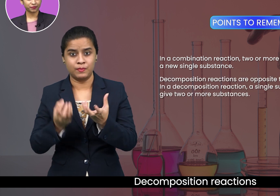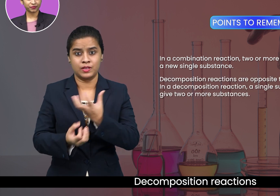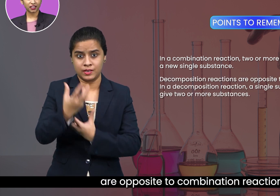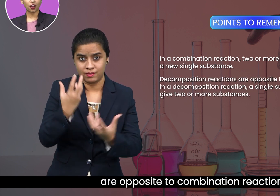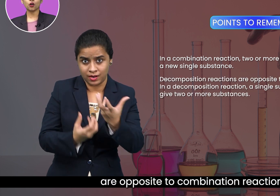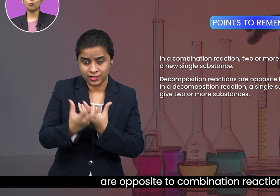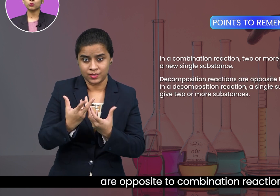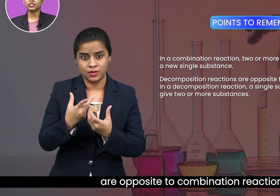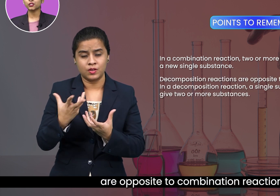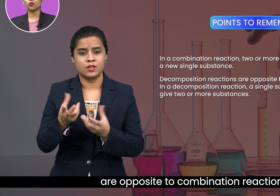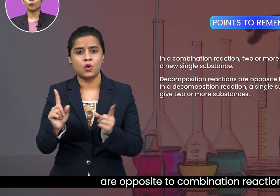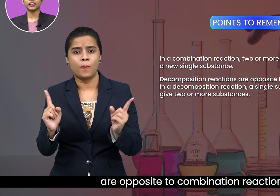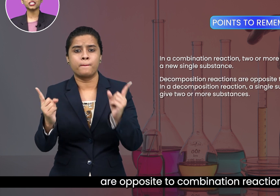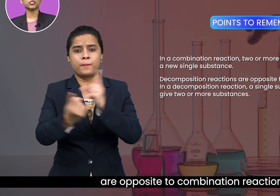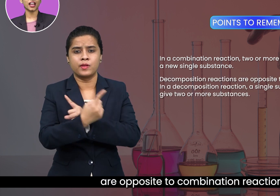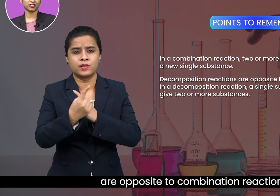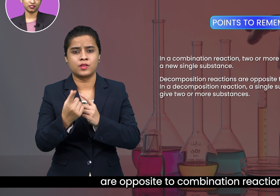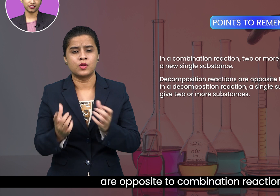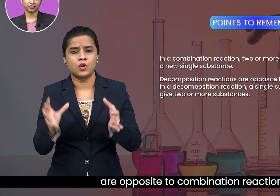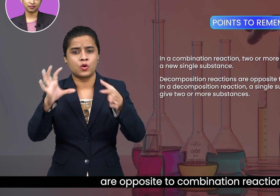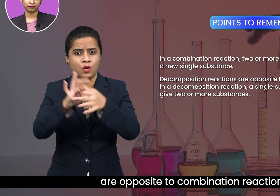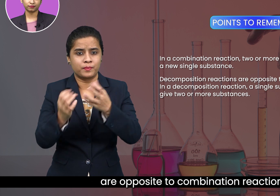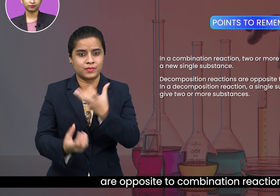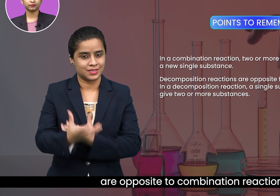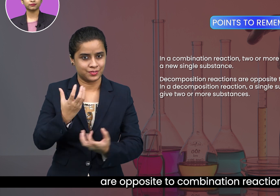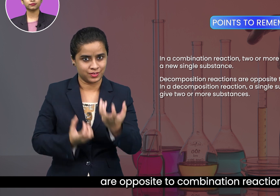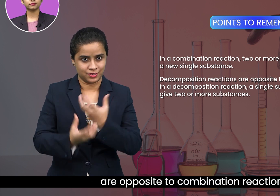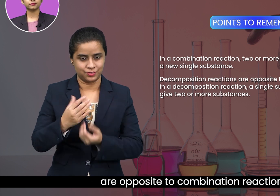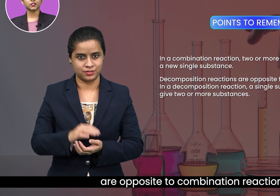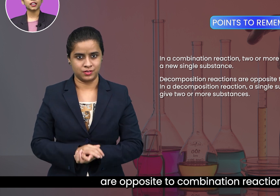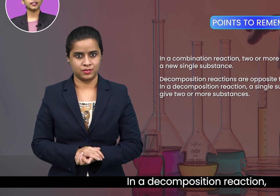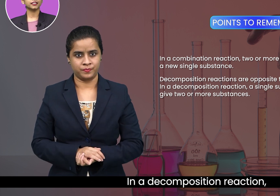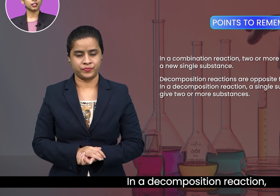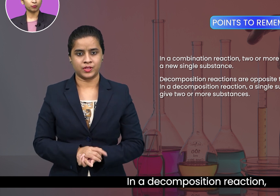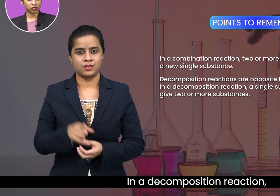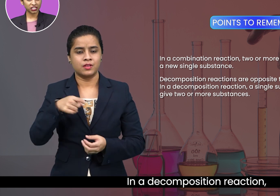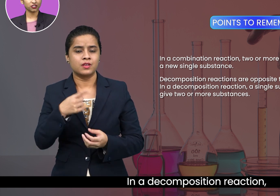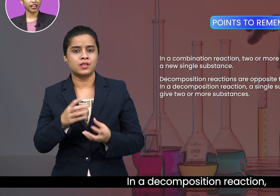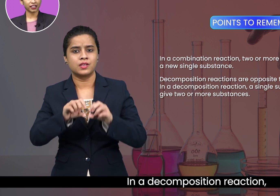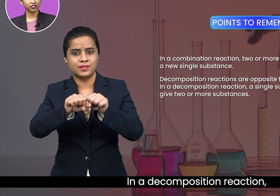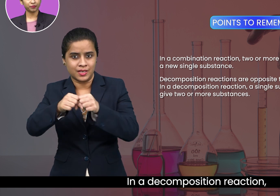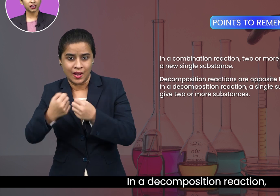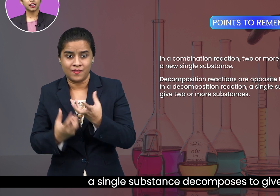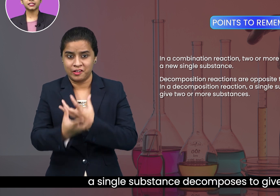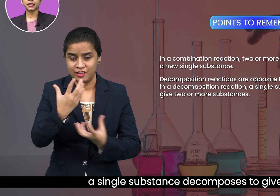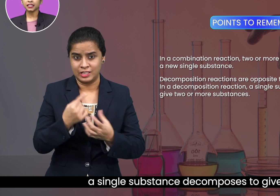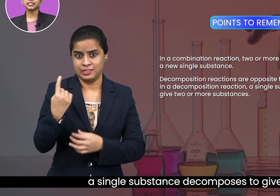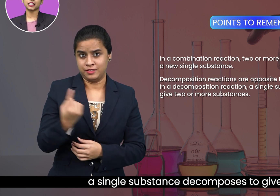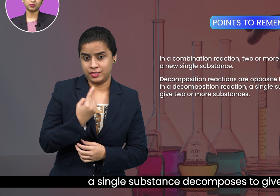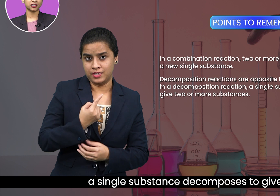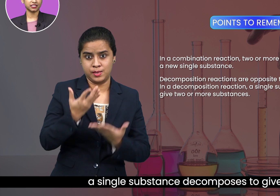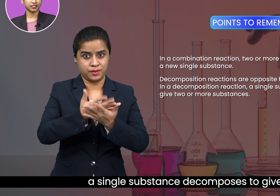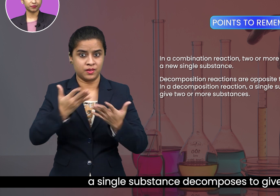reactions are opposite to combination reactions. In a decomposition reaction, a